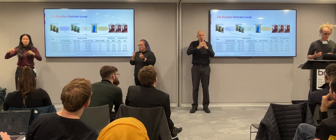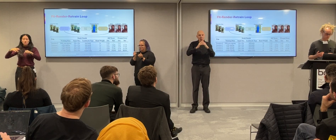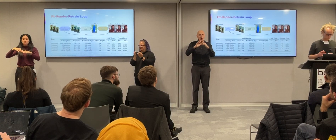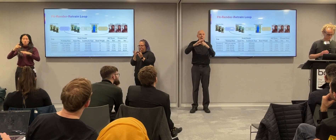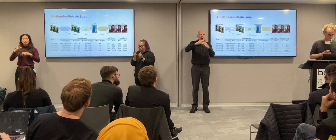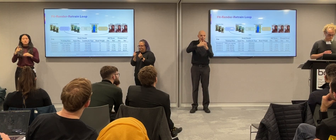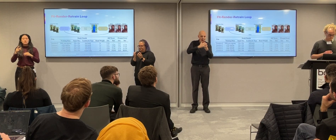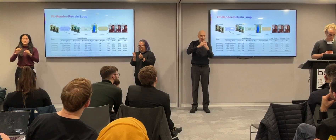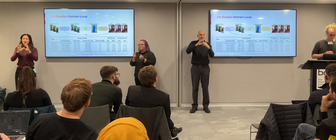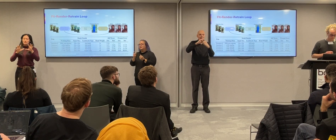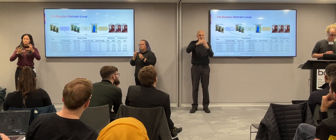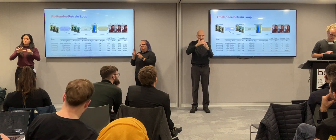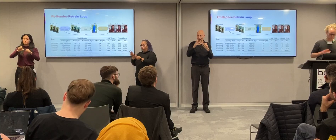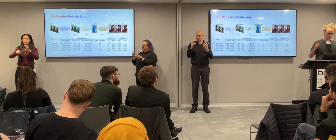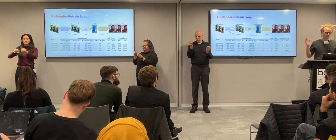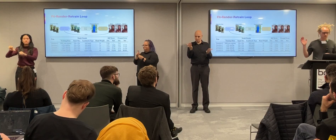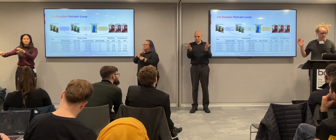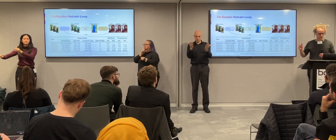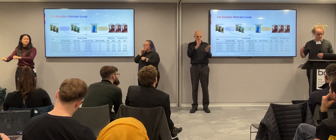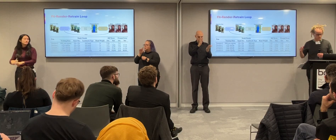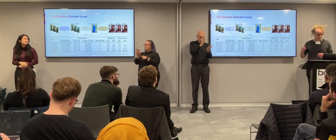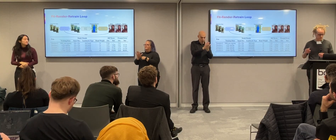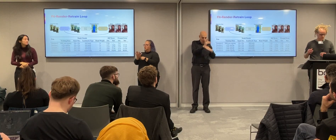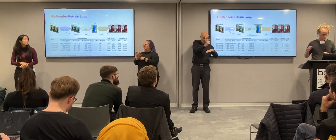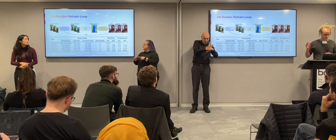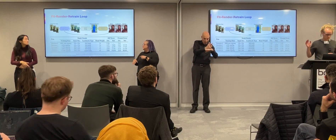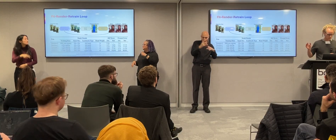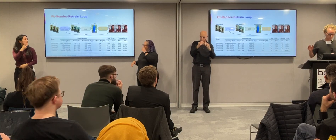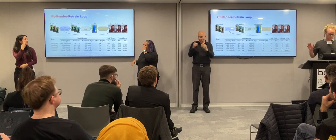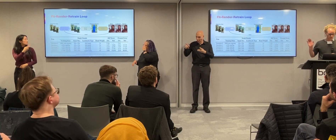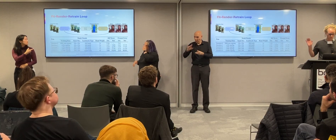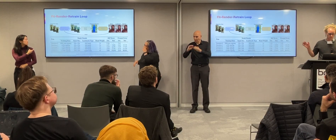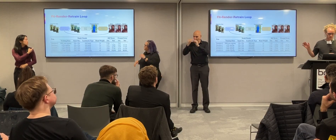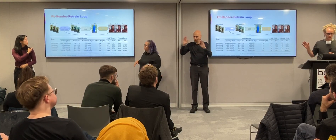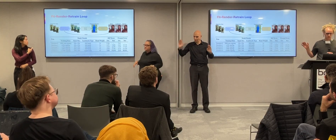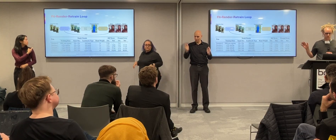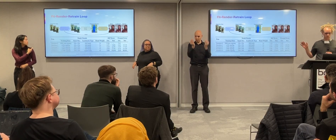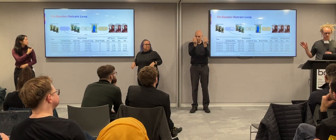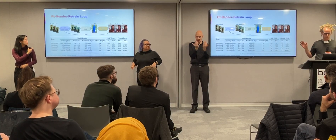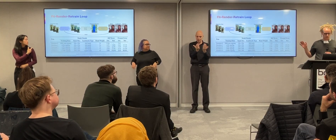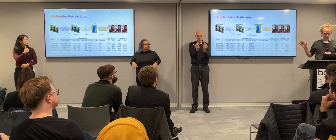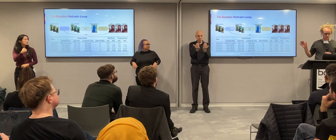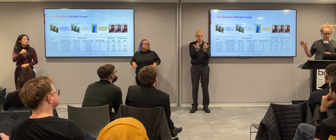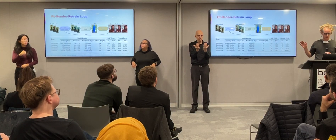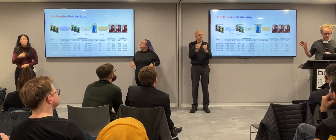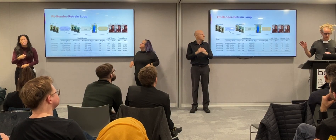real footage. And you do see here some, I mean, I'm not going to